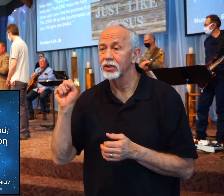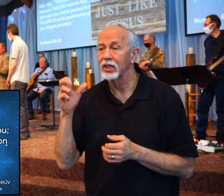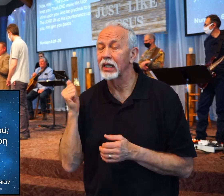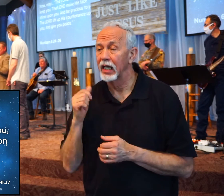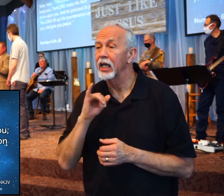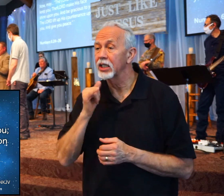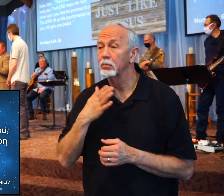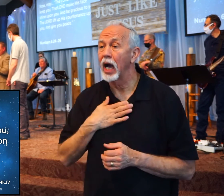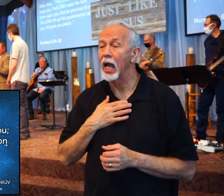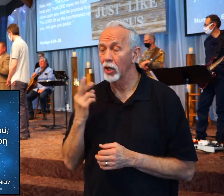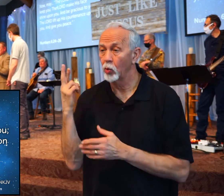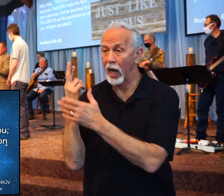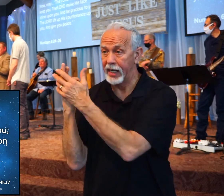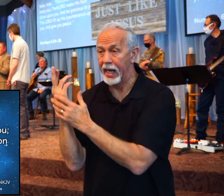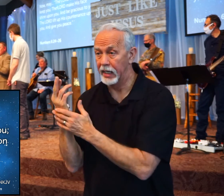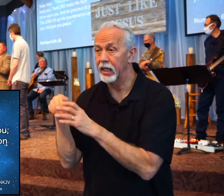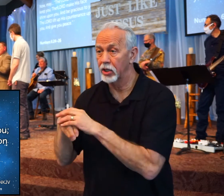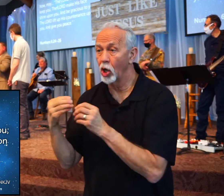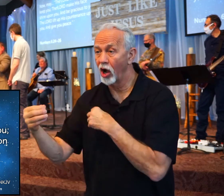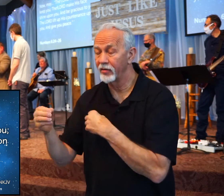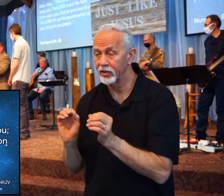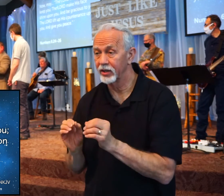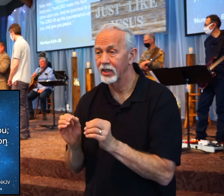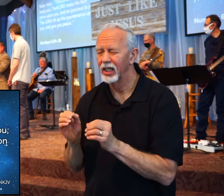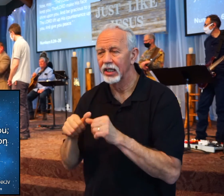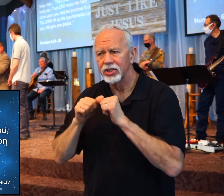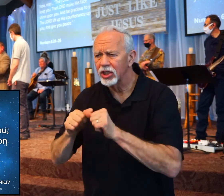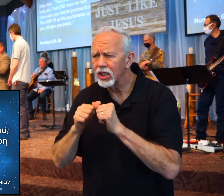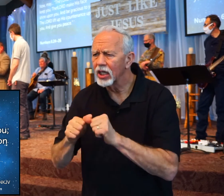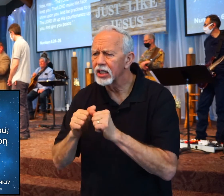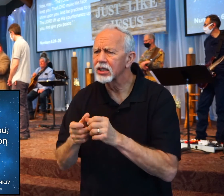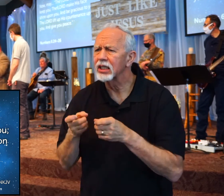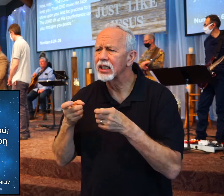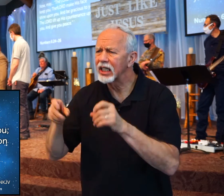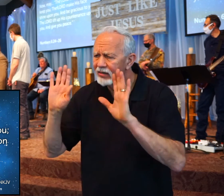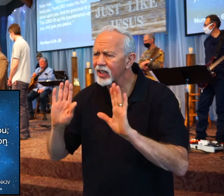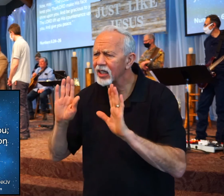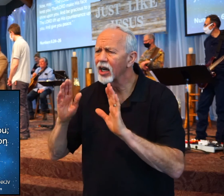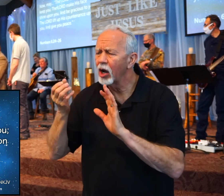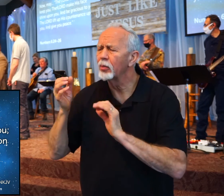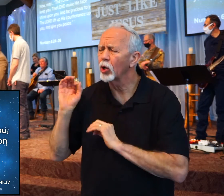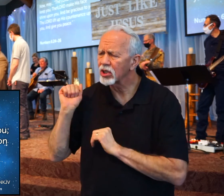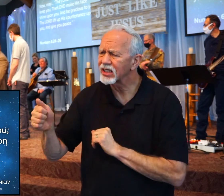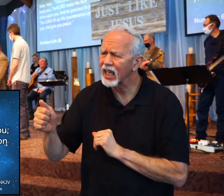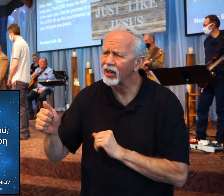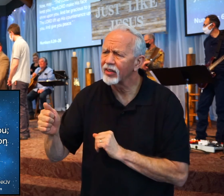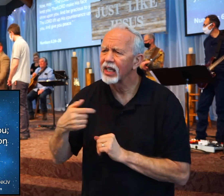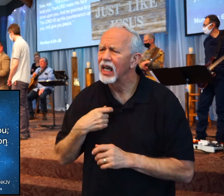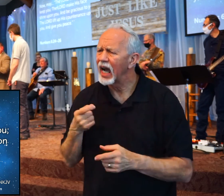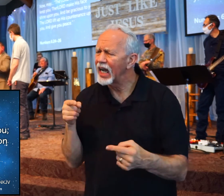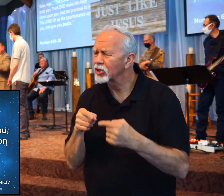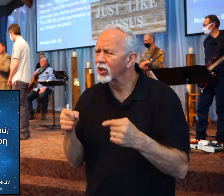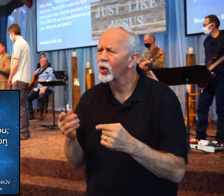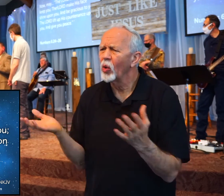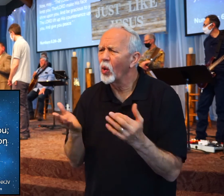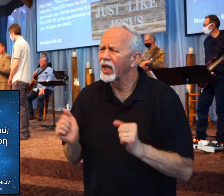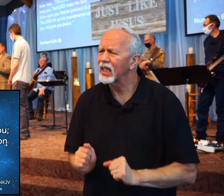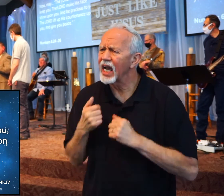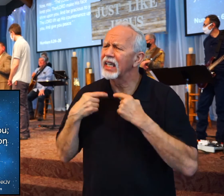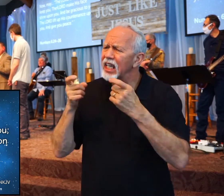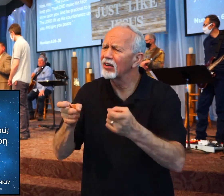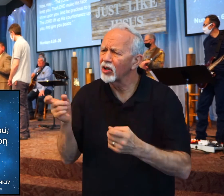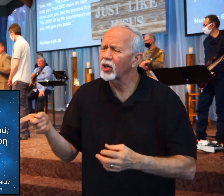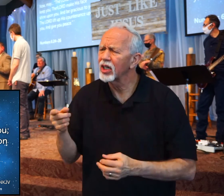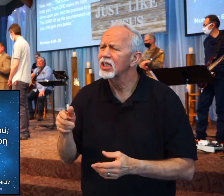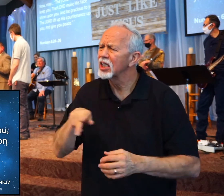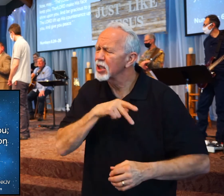right hand in the office, she constantly is giving of herself. And so I struggled to figure out what could I give her as a